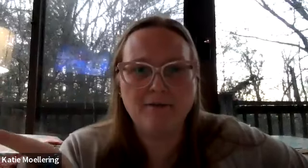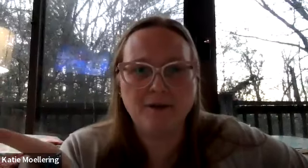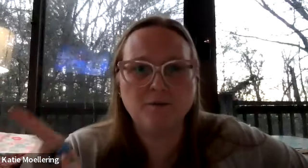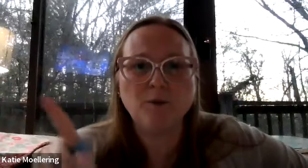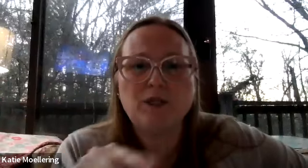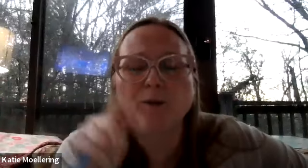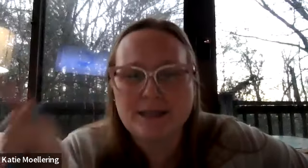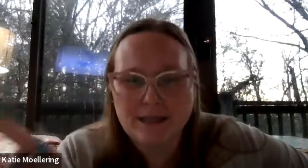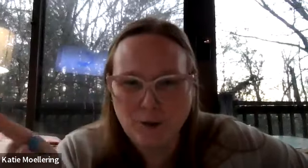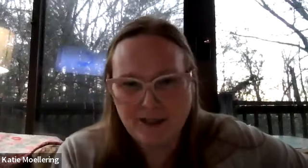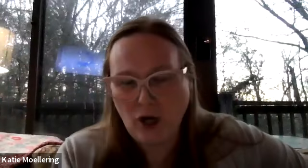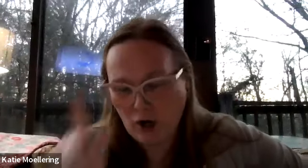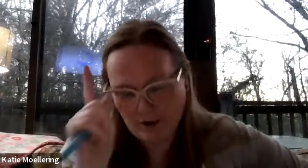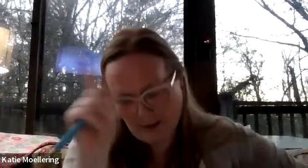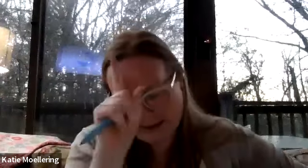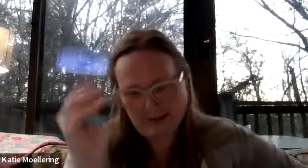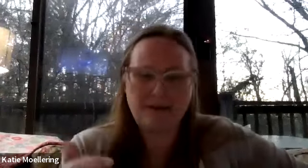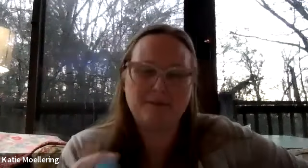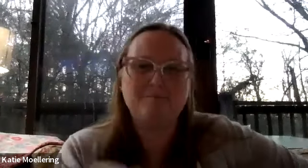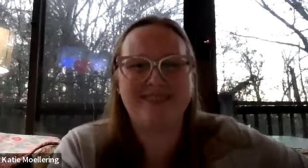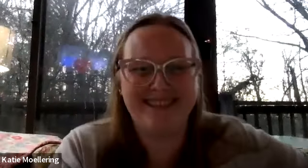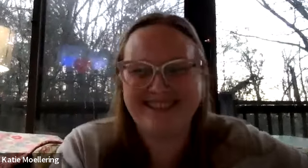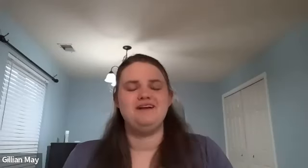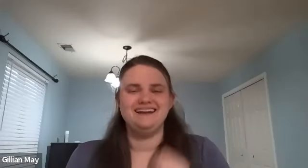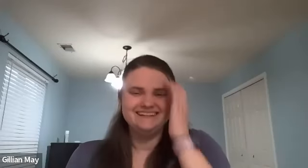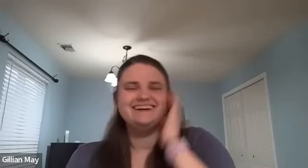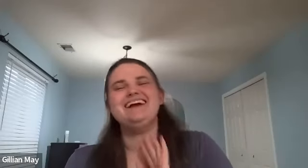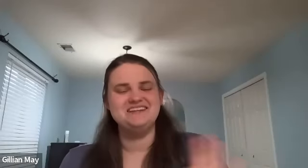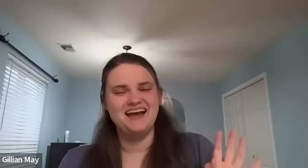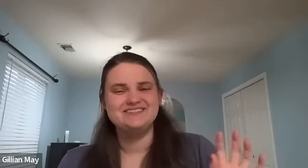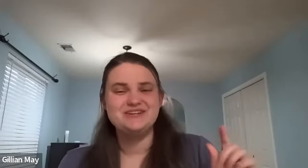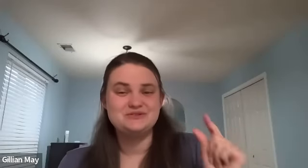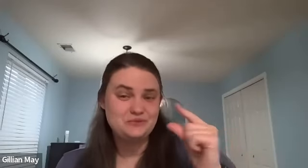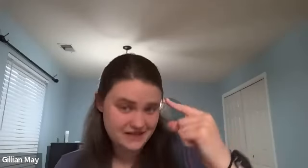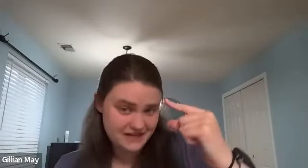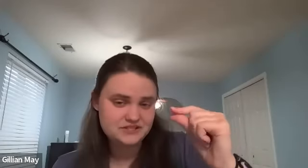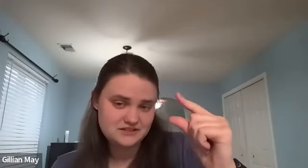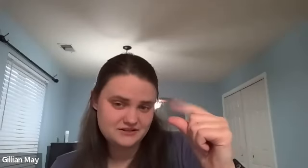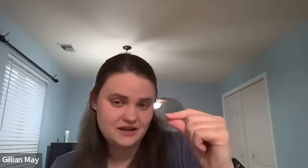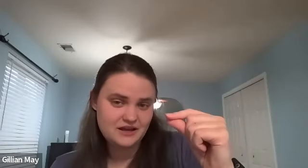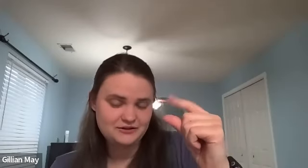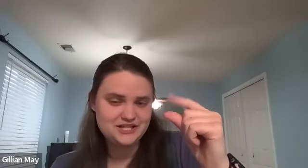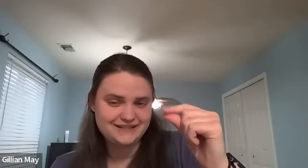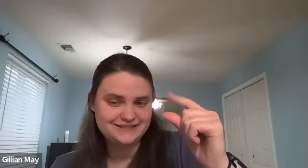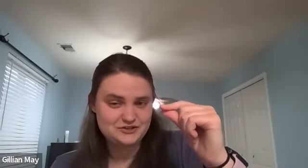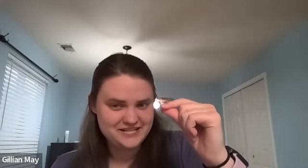25? Yeah. When you went okay. to deal with the dogs, we discussed that. Oh, got it. Okay, yeah. So 20, which is our little chickens, our 20